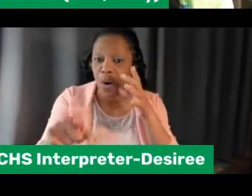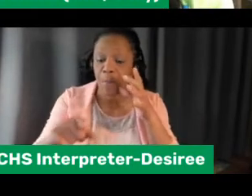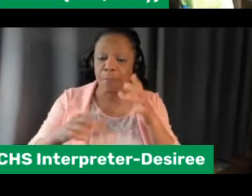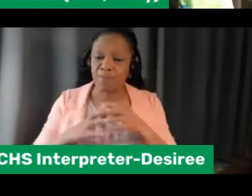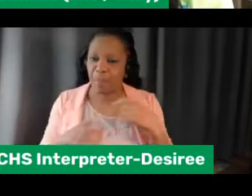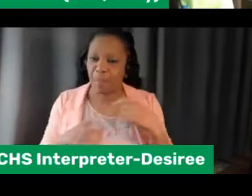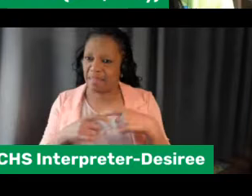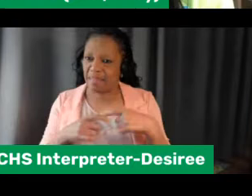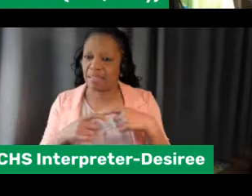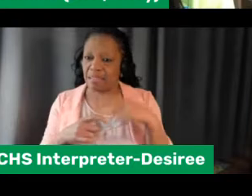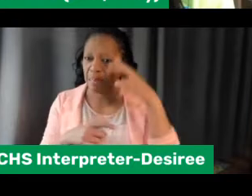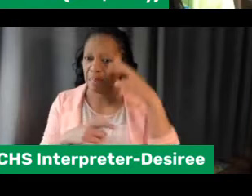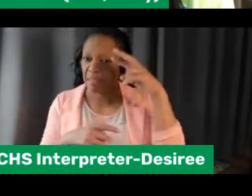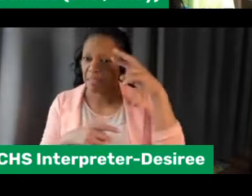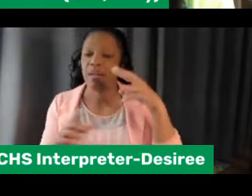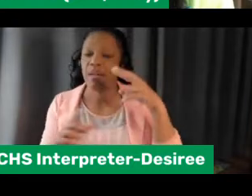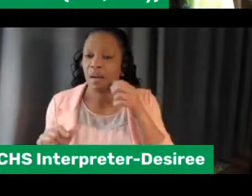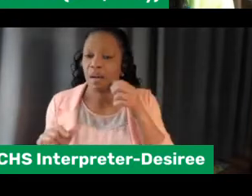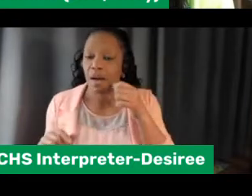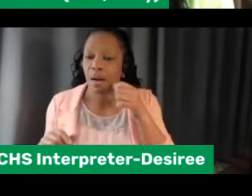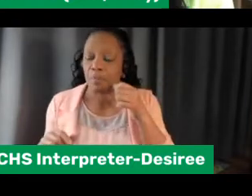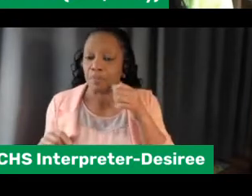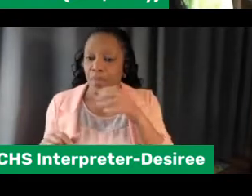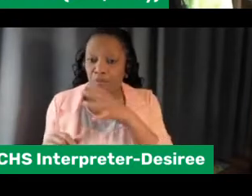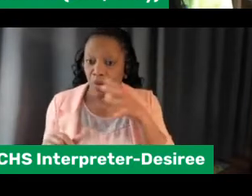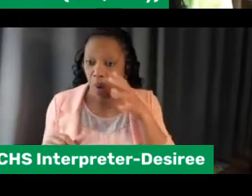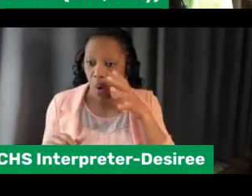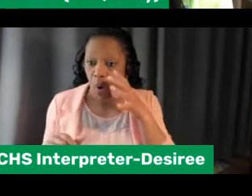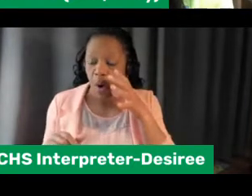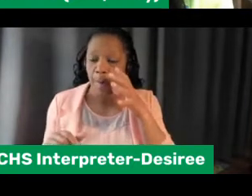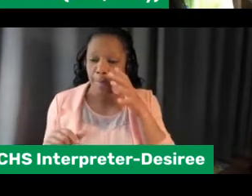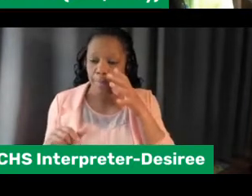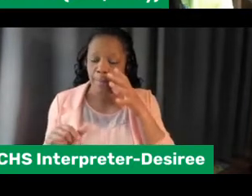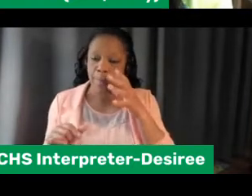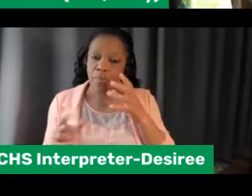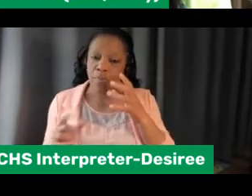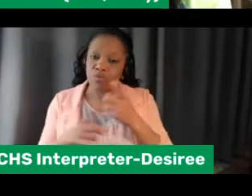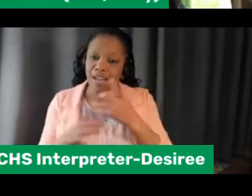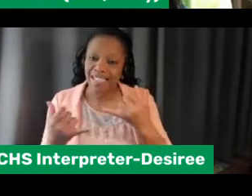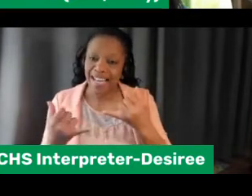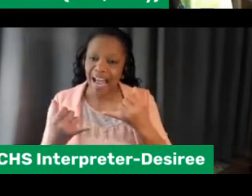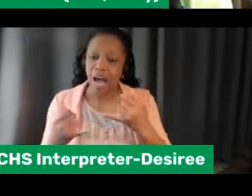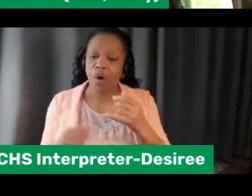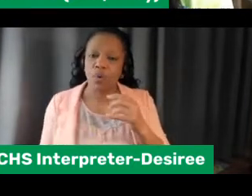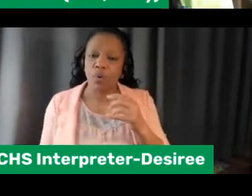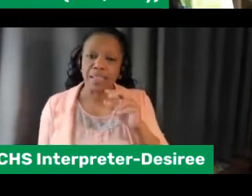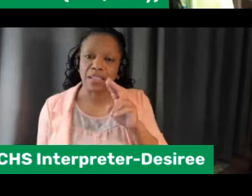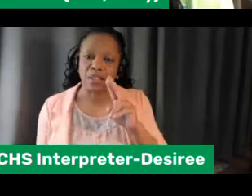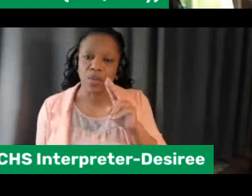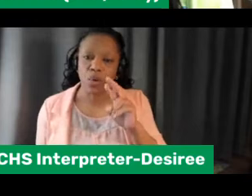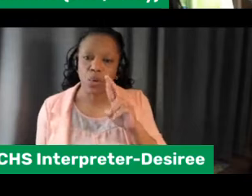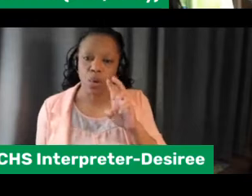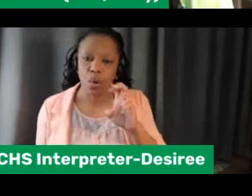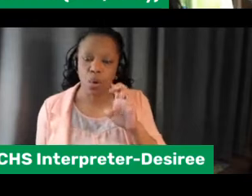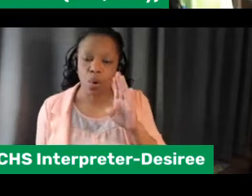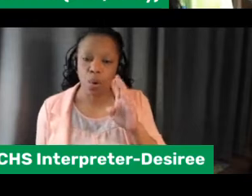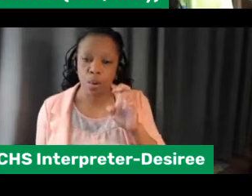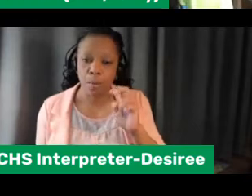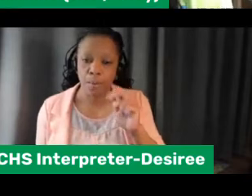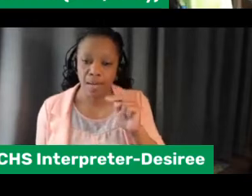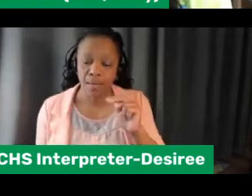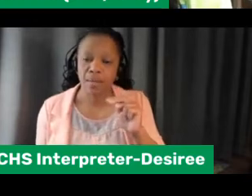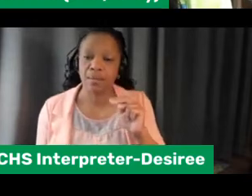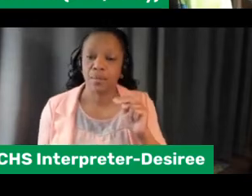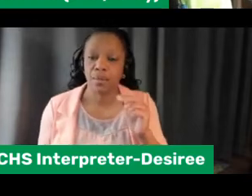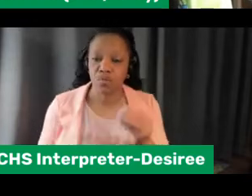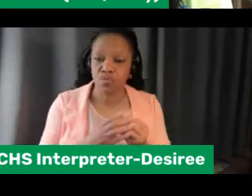worker cooperative farm that's currently on a plot at the Urban Growers Collective farm on the